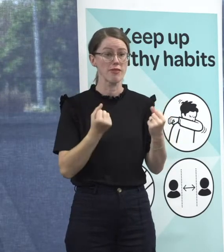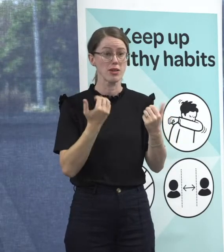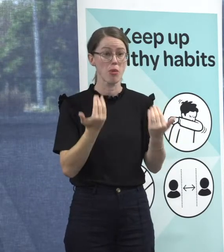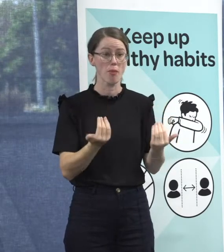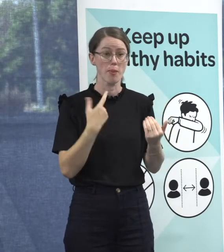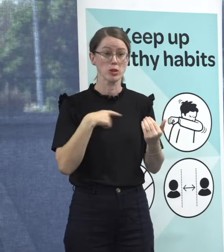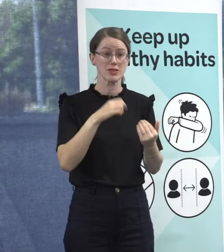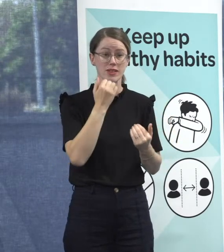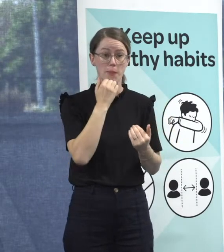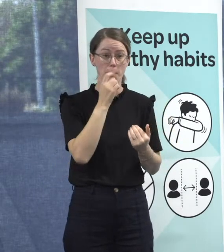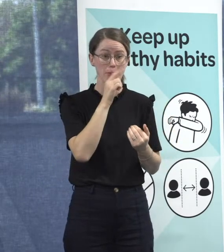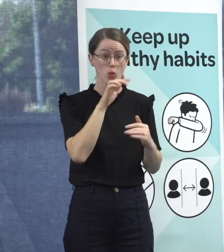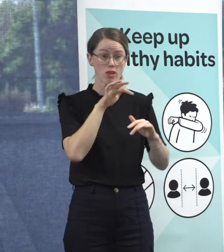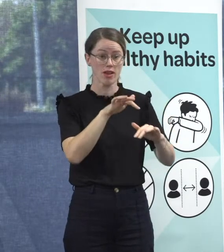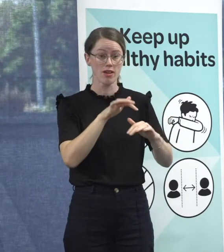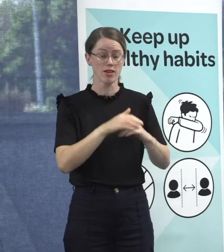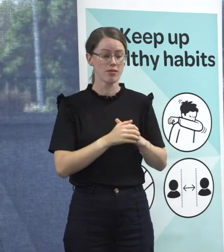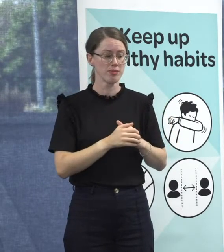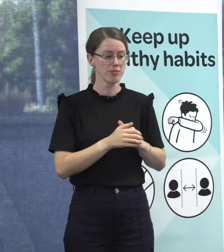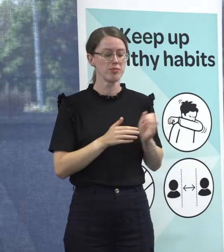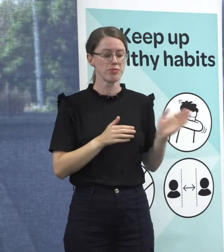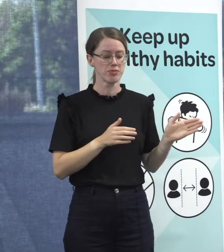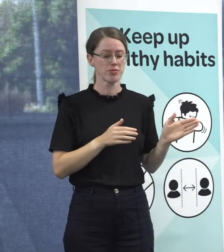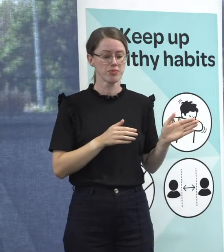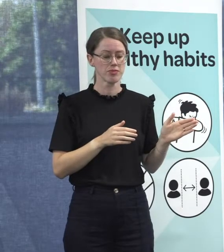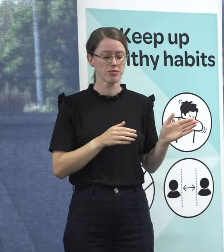infection? So the staffing